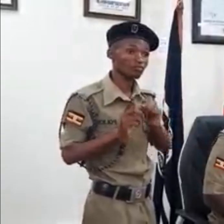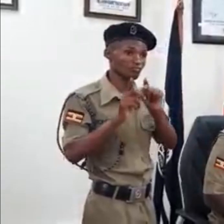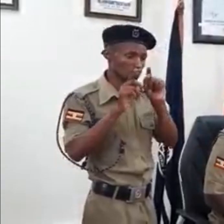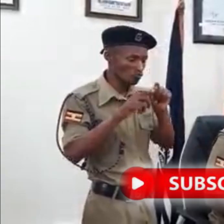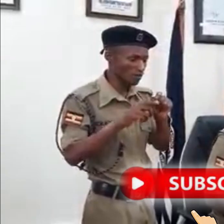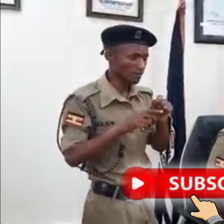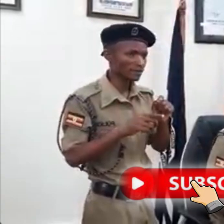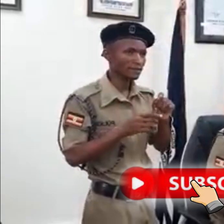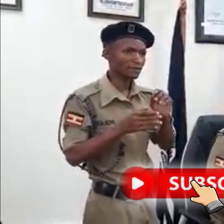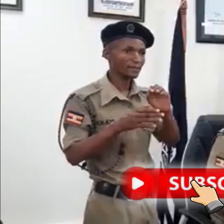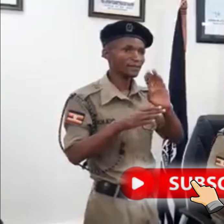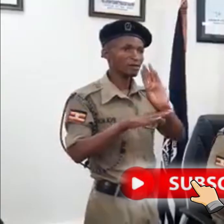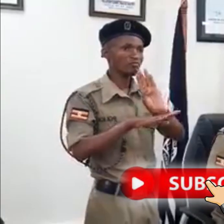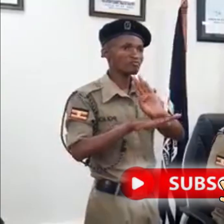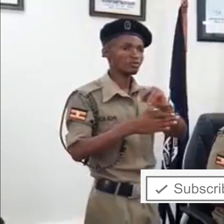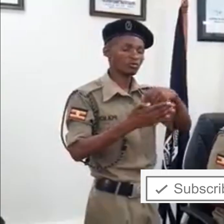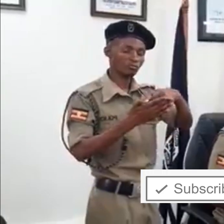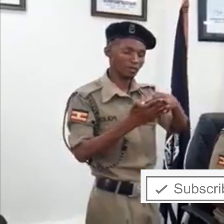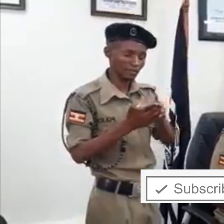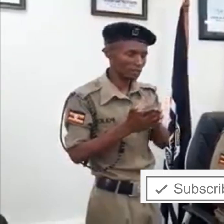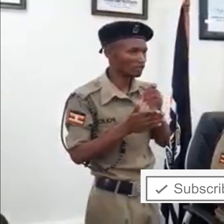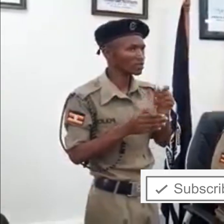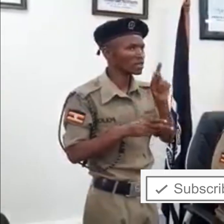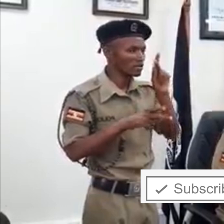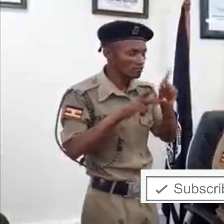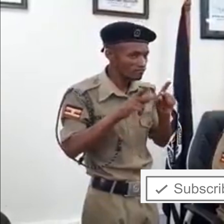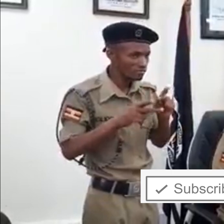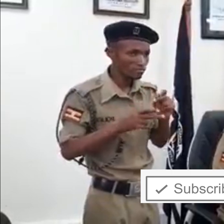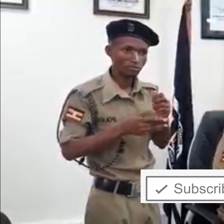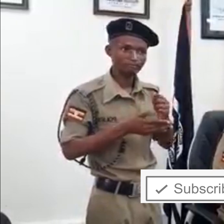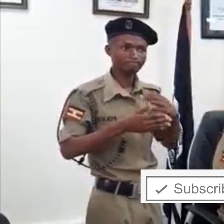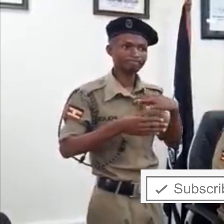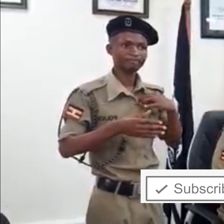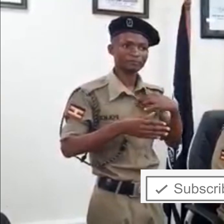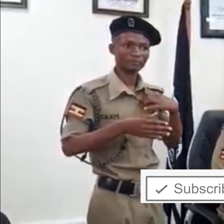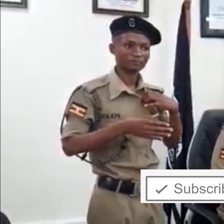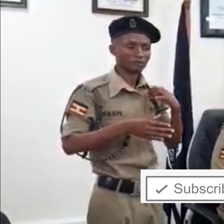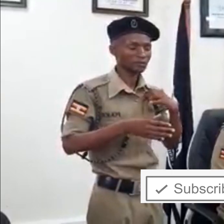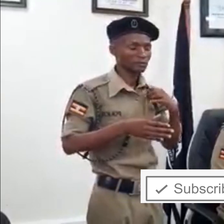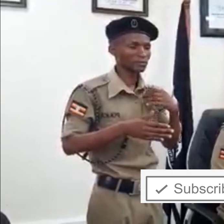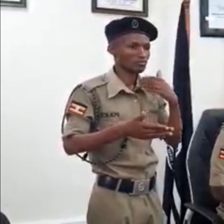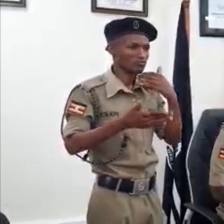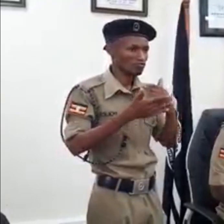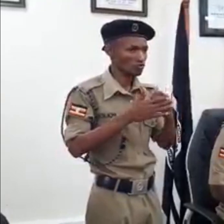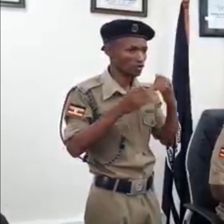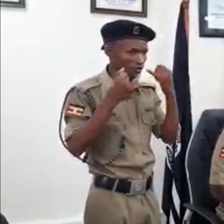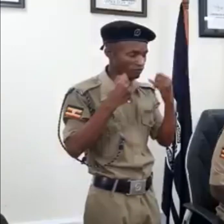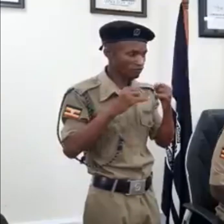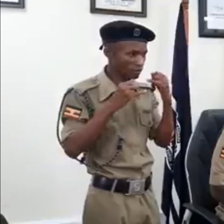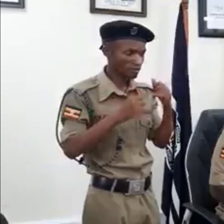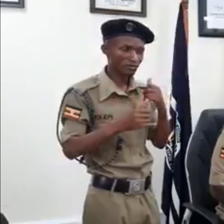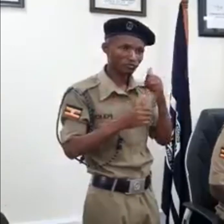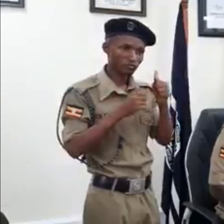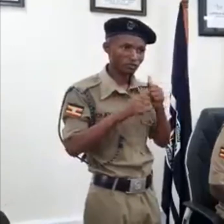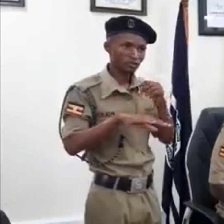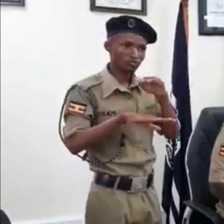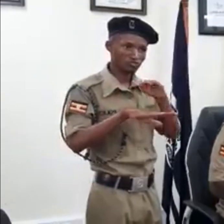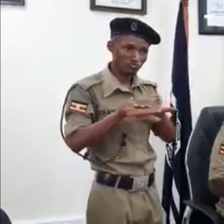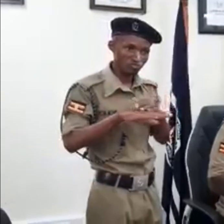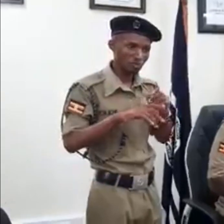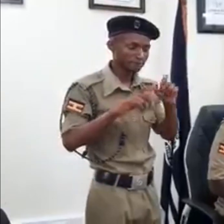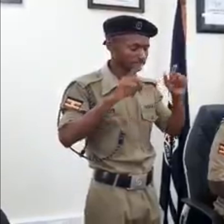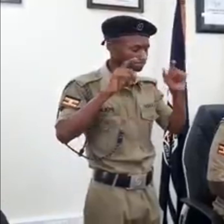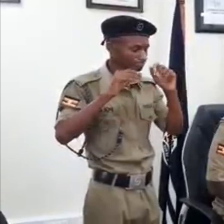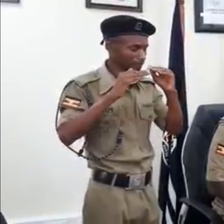Bukoma Nsimbi after residents there volunteered very good information, which called also for increased level